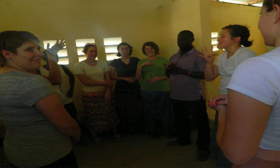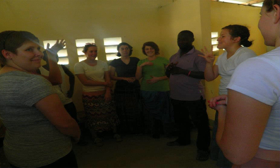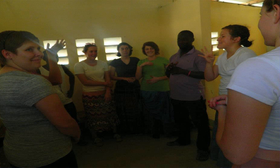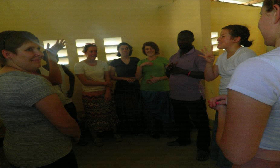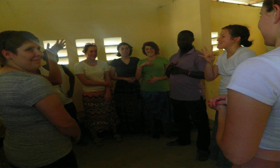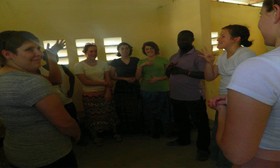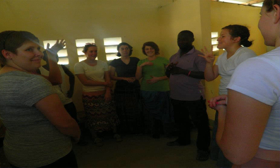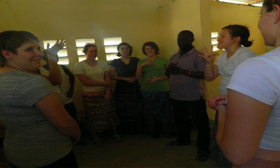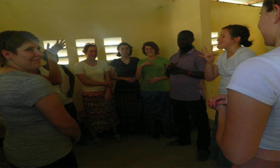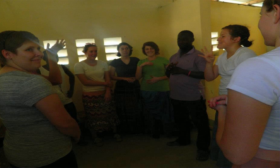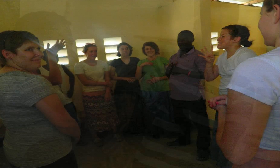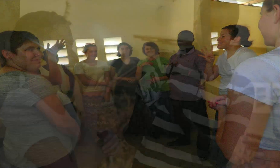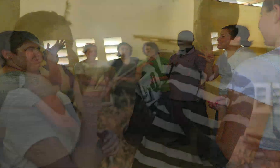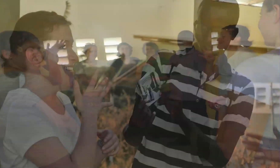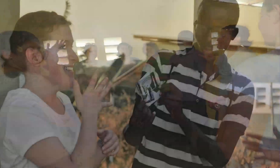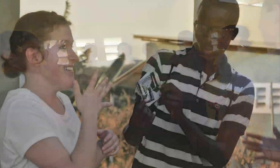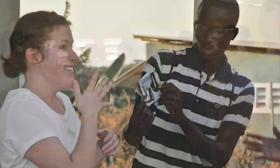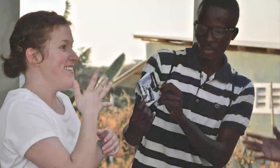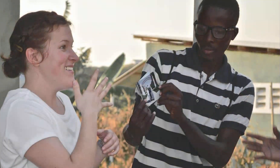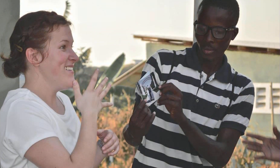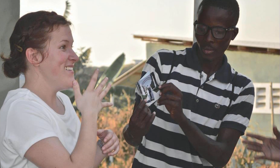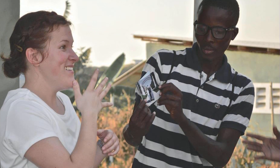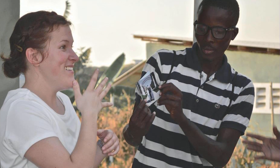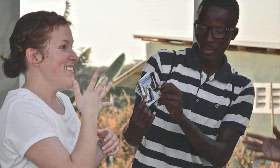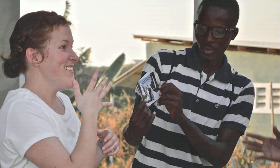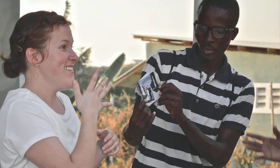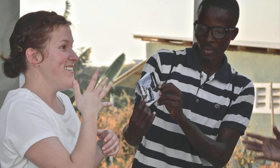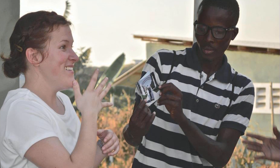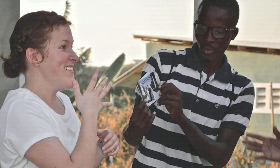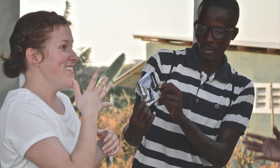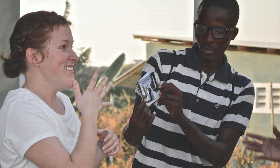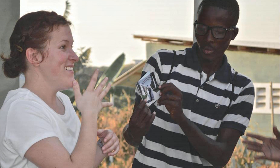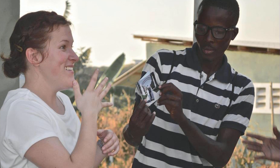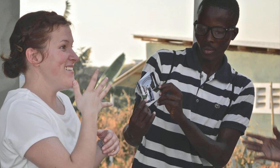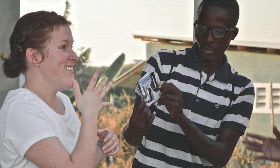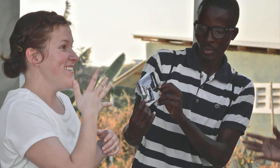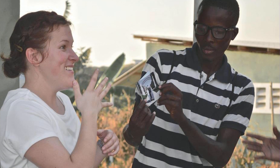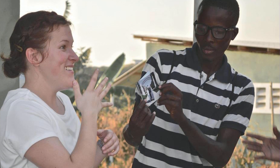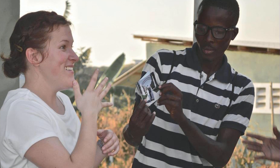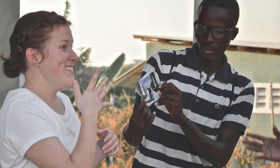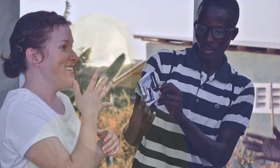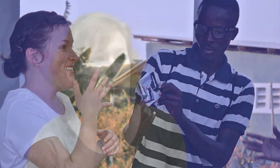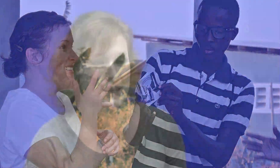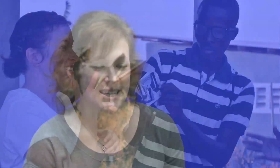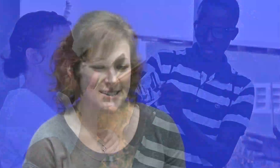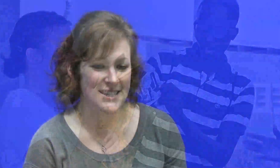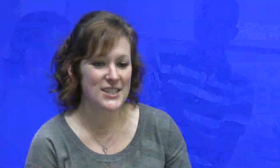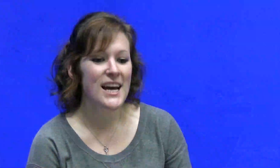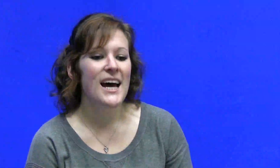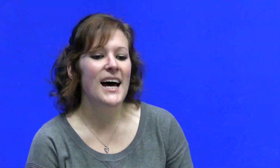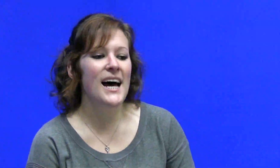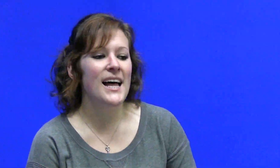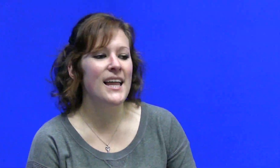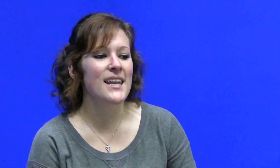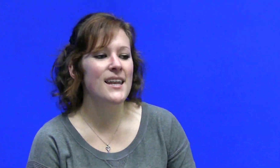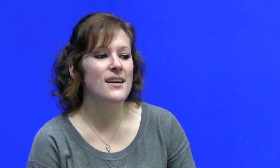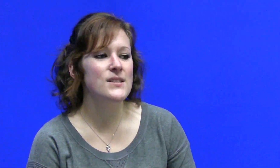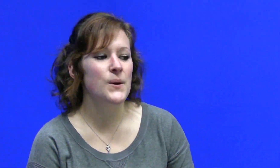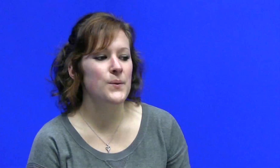but she wasn't fluent in sign language herself. So while she was teaching it, she spoke in English. And so